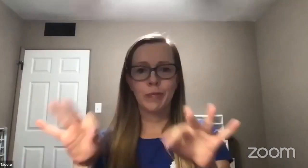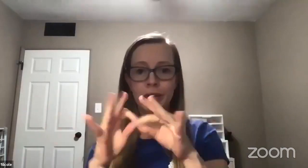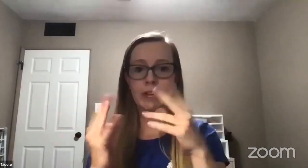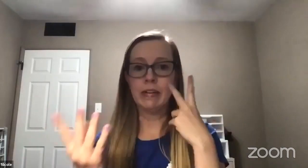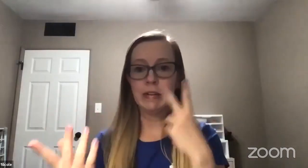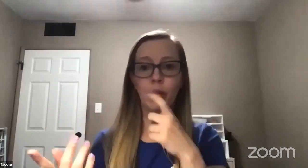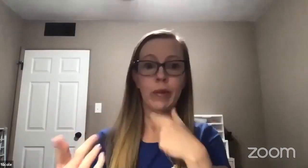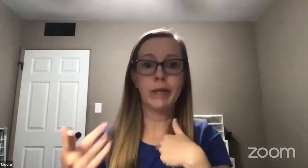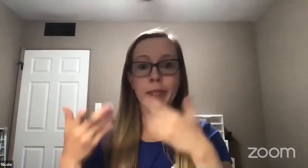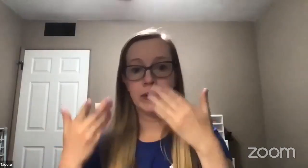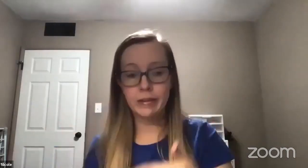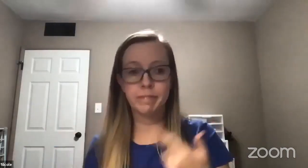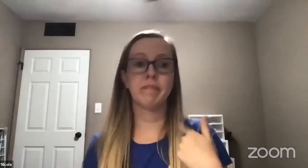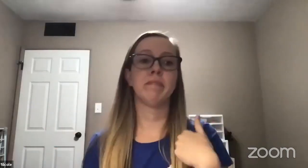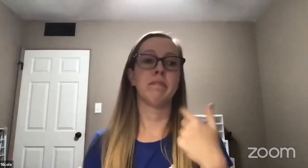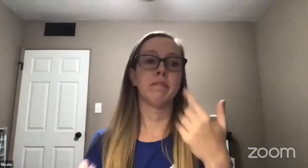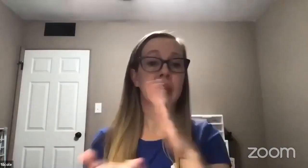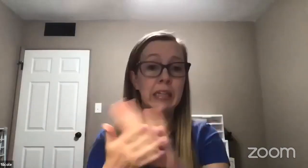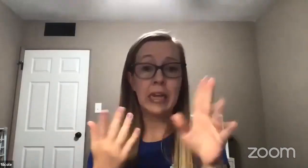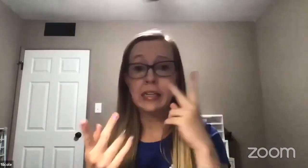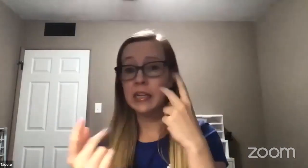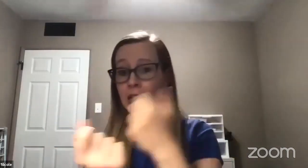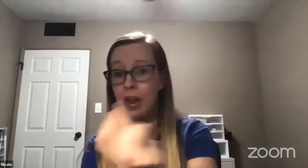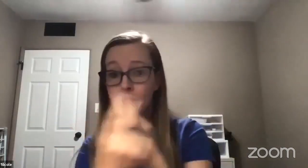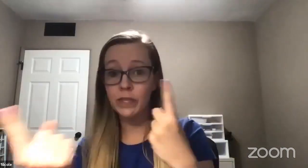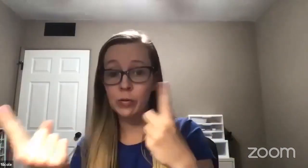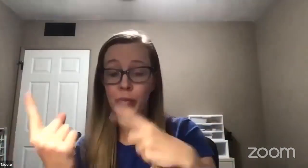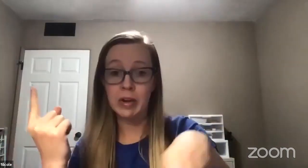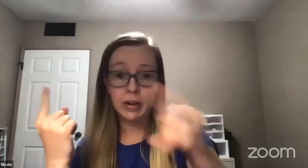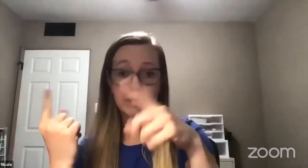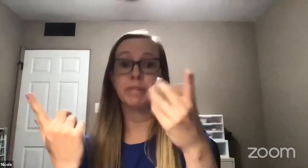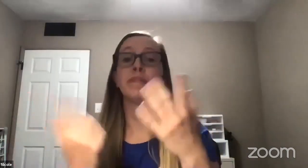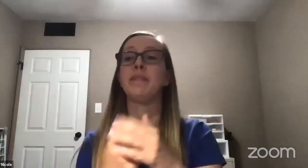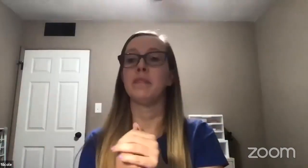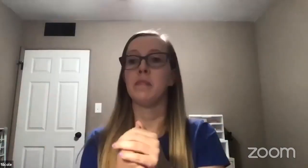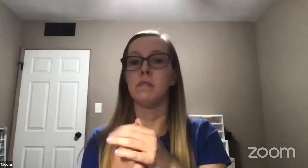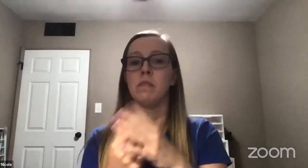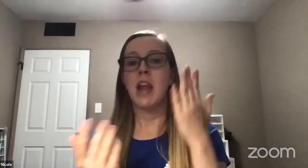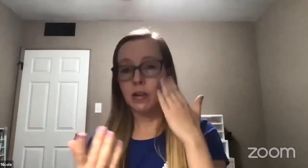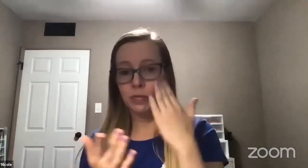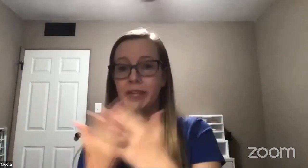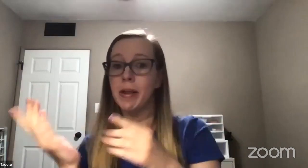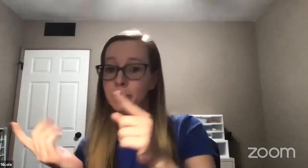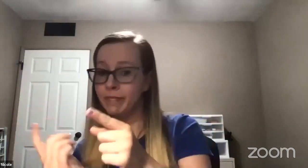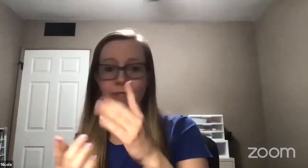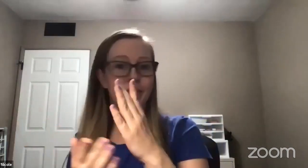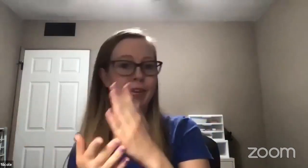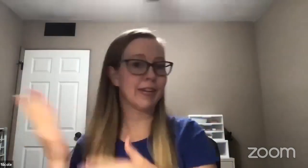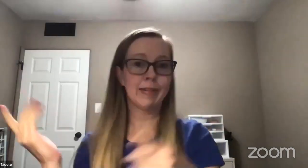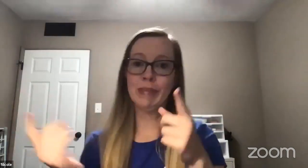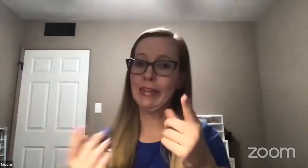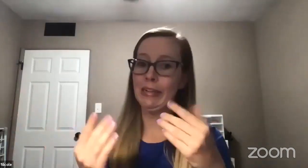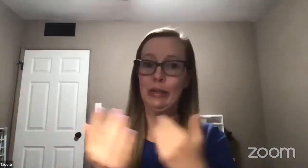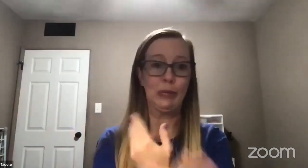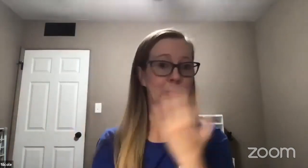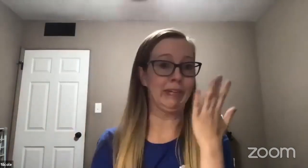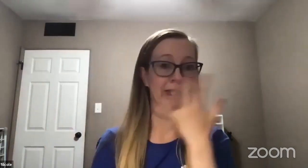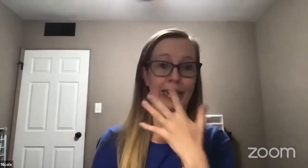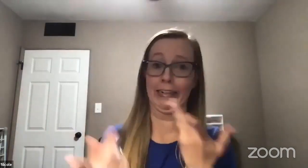Now you all can see my face. I know it's important that you all know who I am. It's nice to see everyone here today. I know some faces and